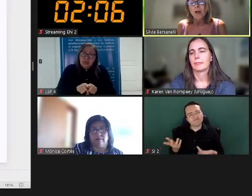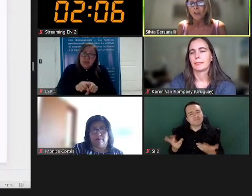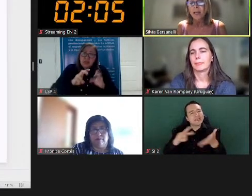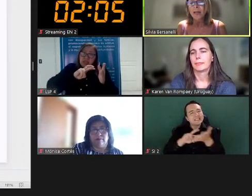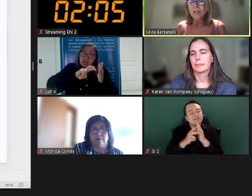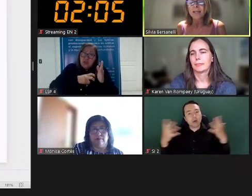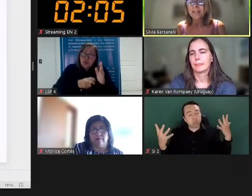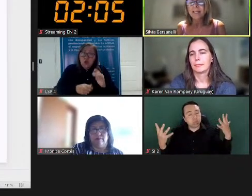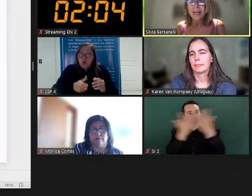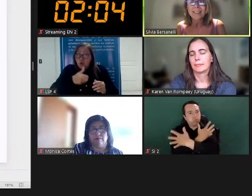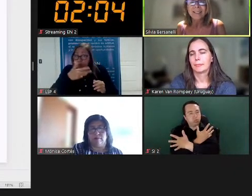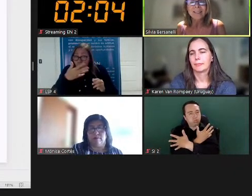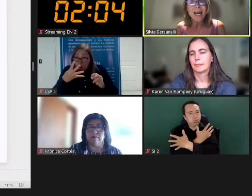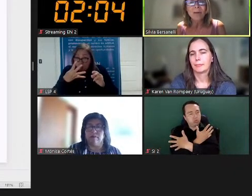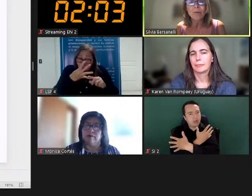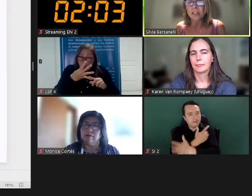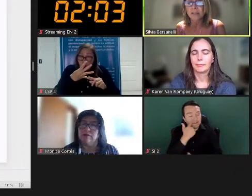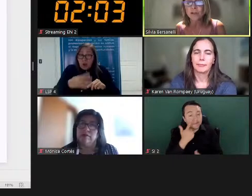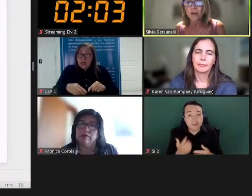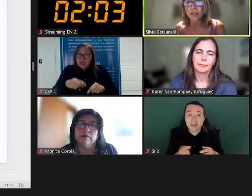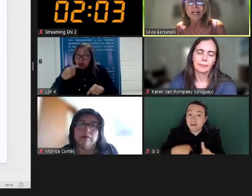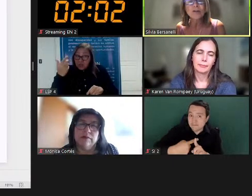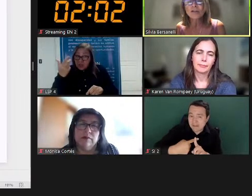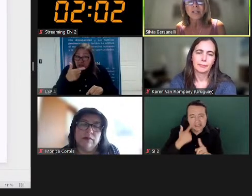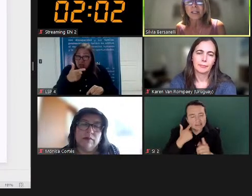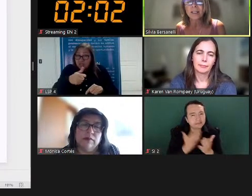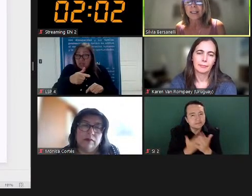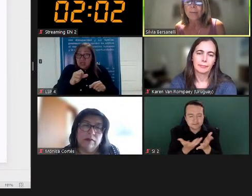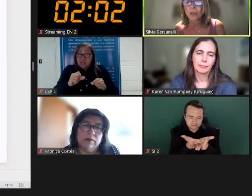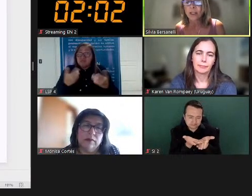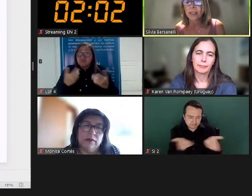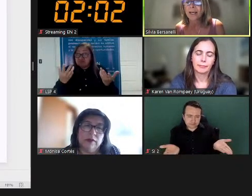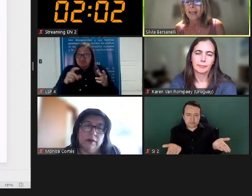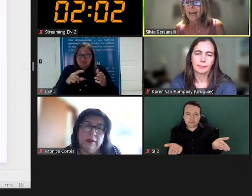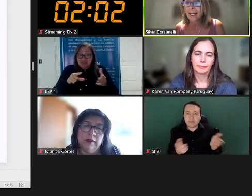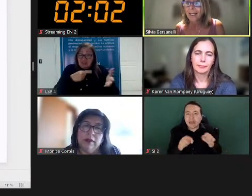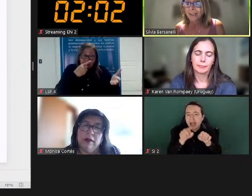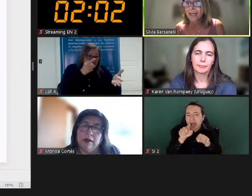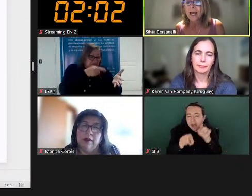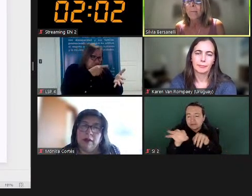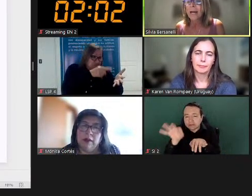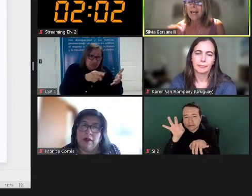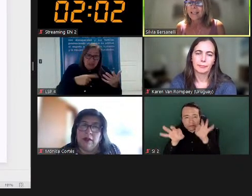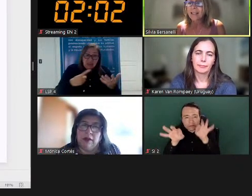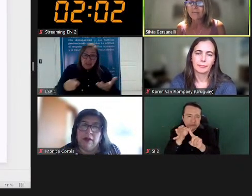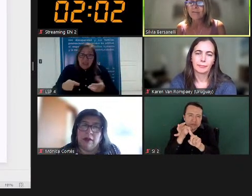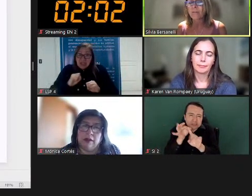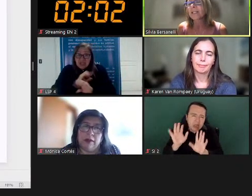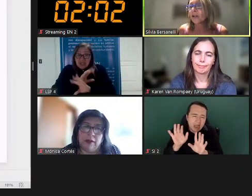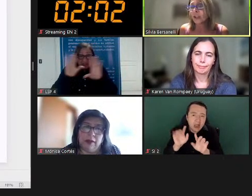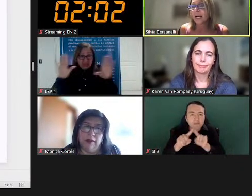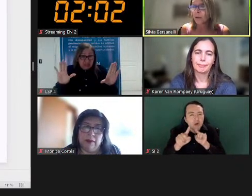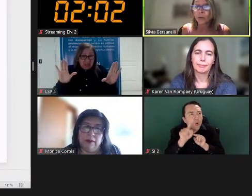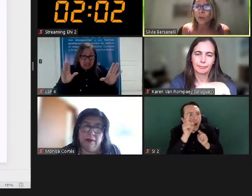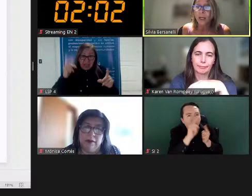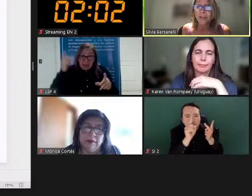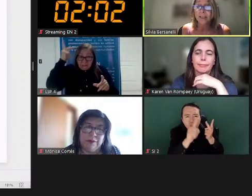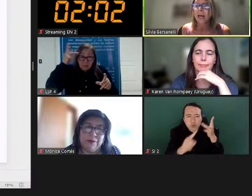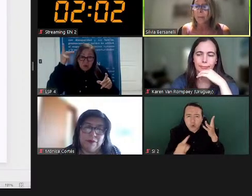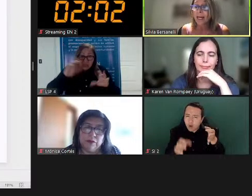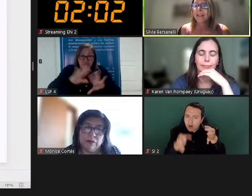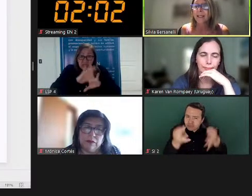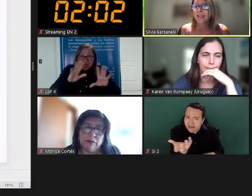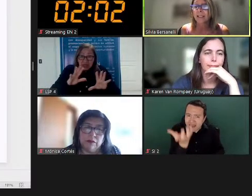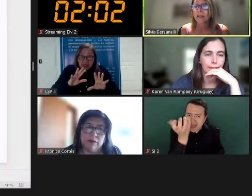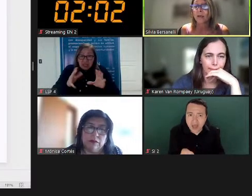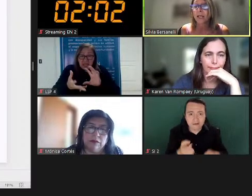with disabilities another evidence is that besides some exceptions there are no clear